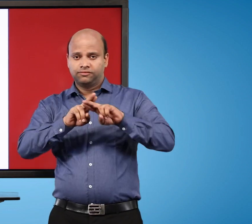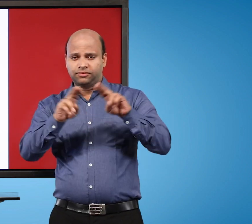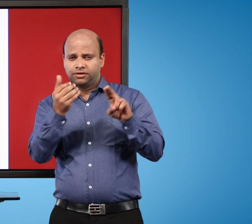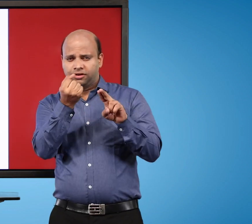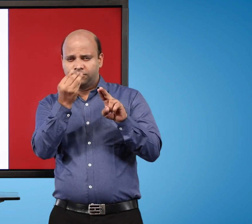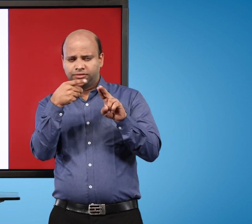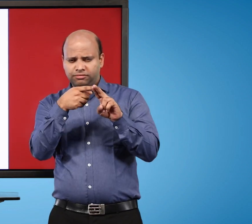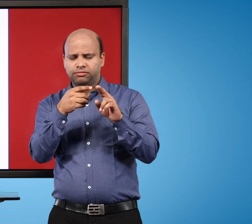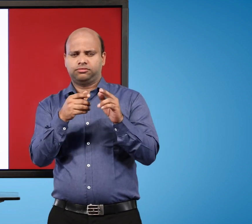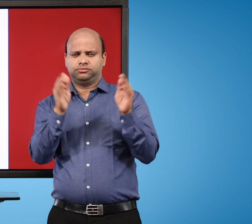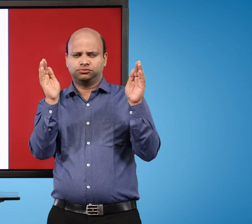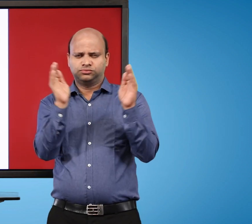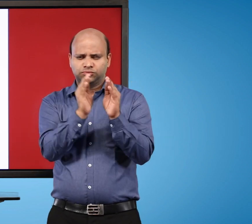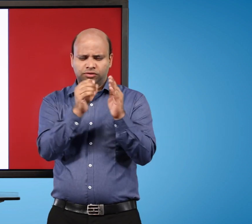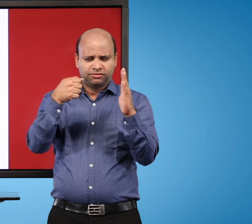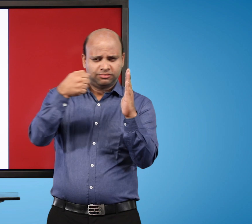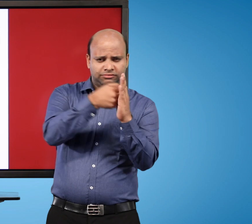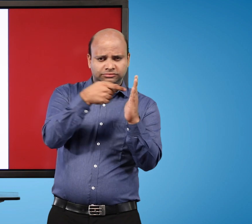0 is the smallest whole number.